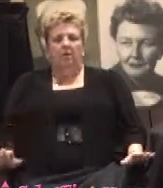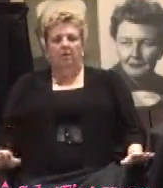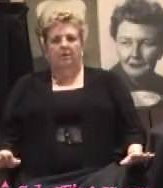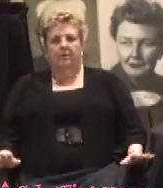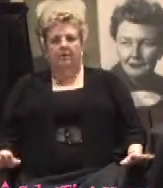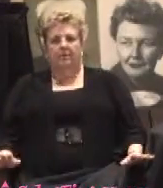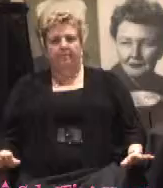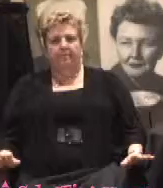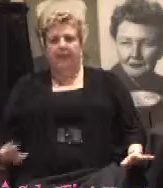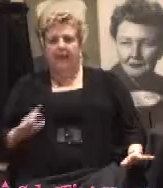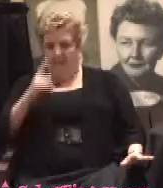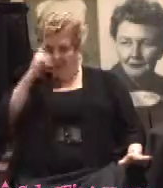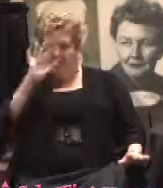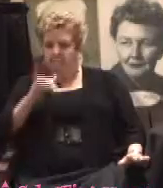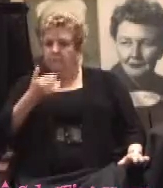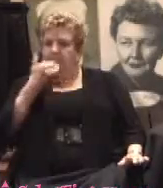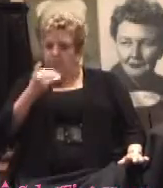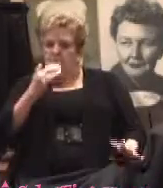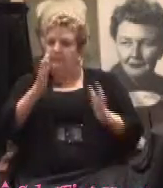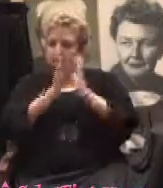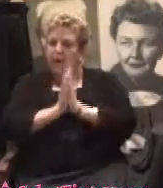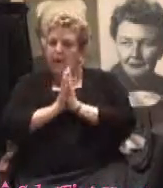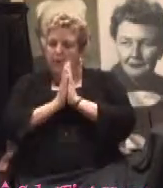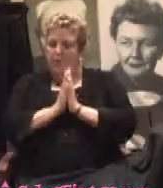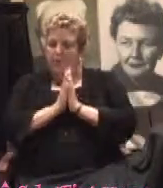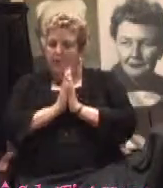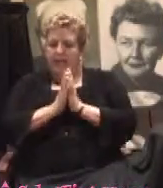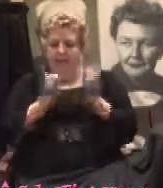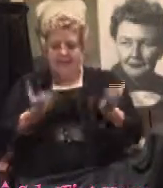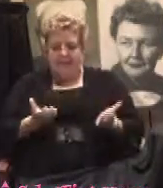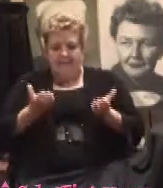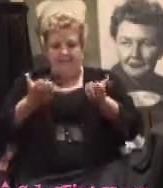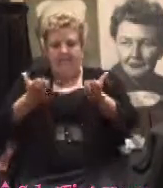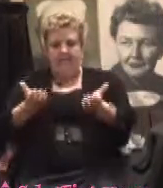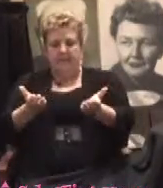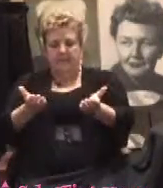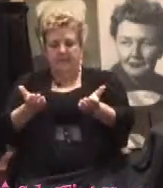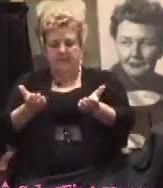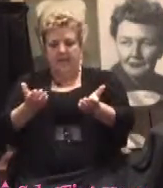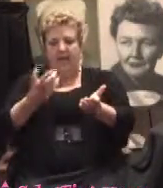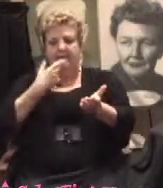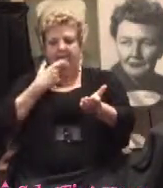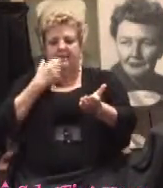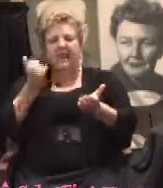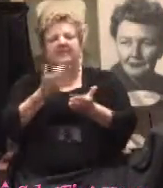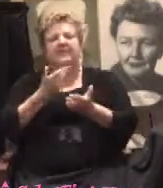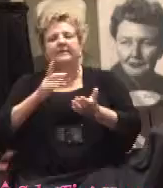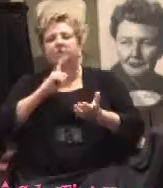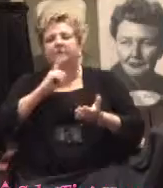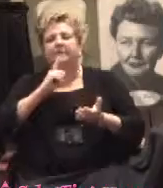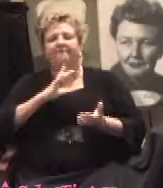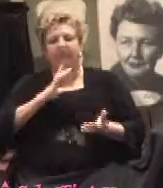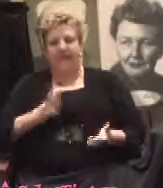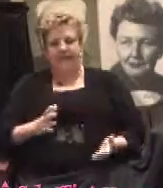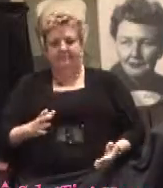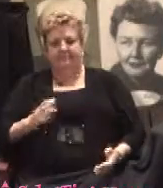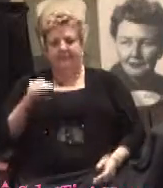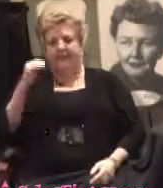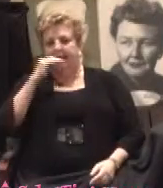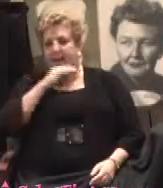righteous prayer. And I gave that baby back to Anna and I lied. And I said, everything's going to be fine. And I left. I was in